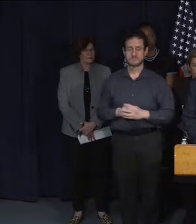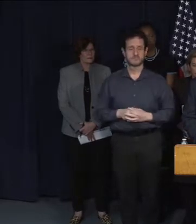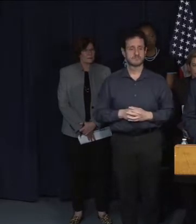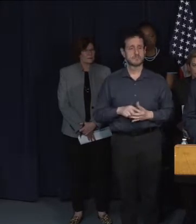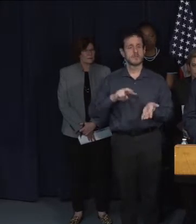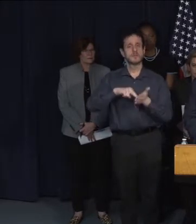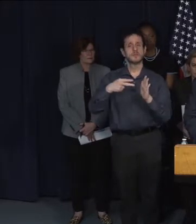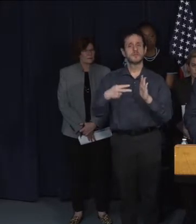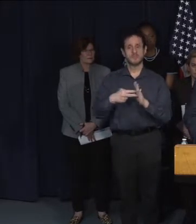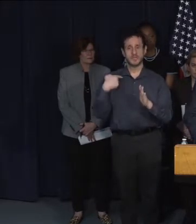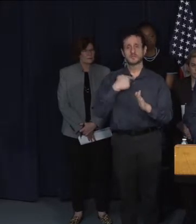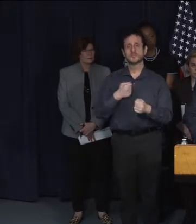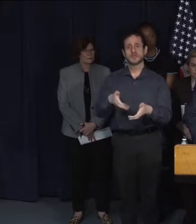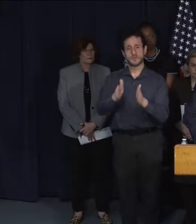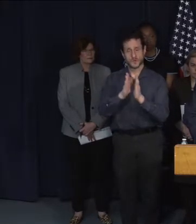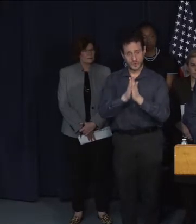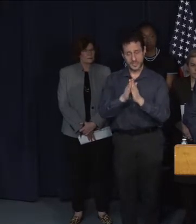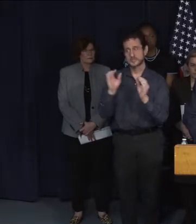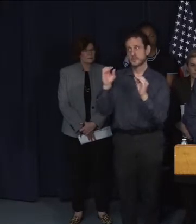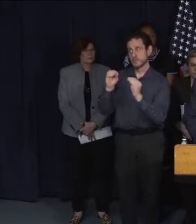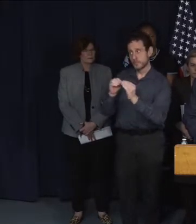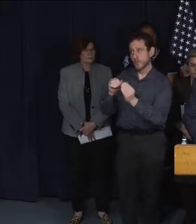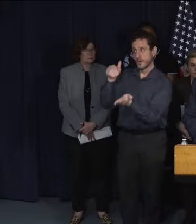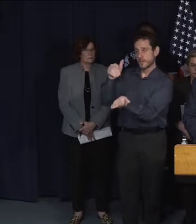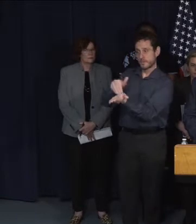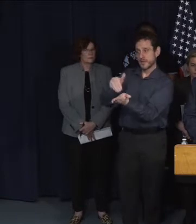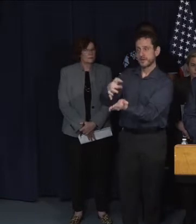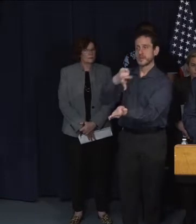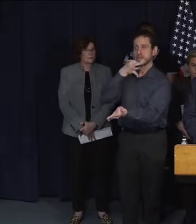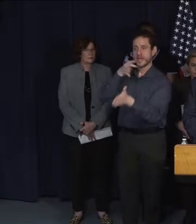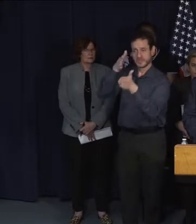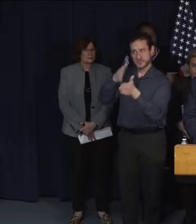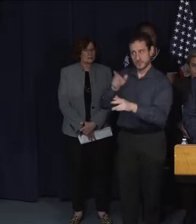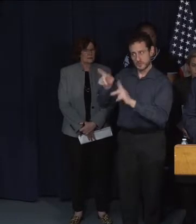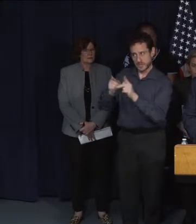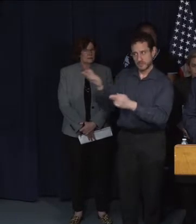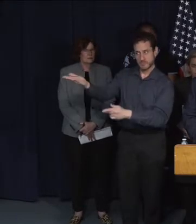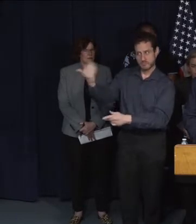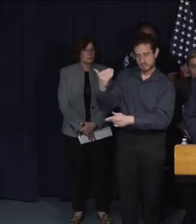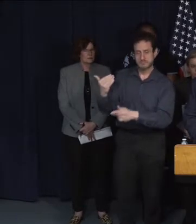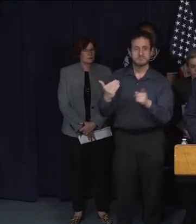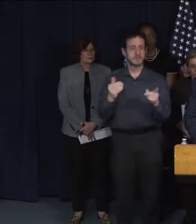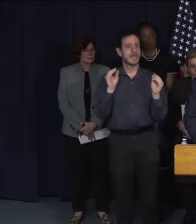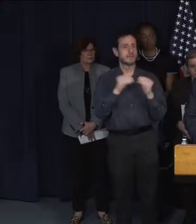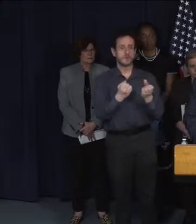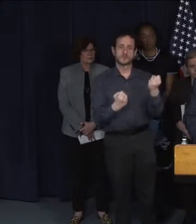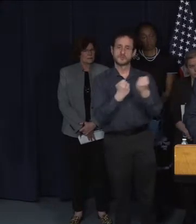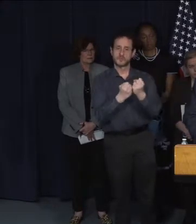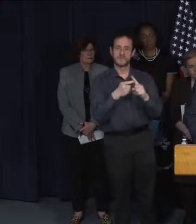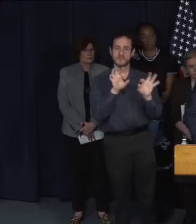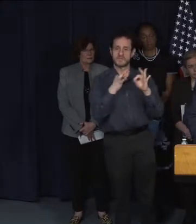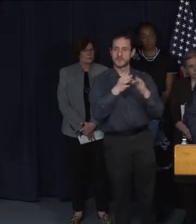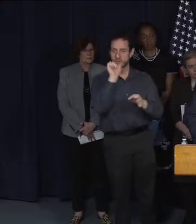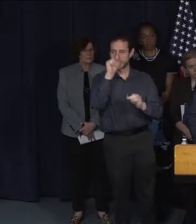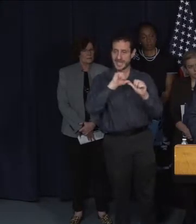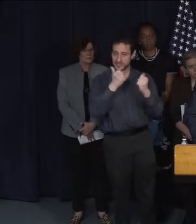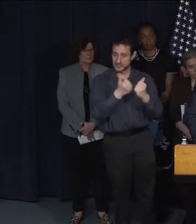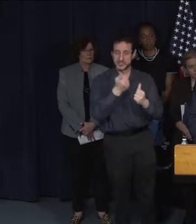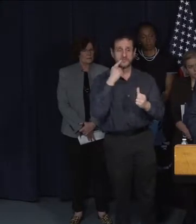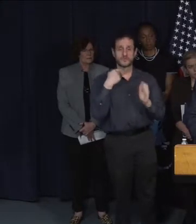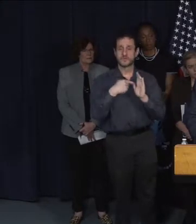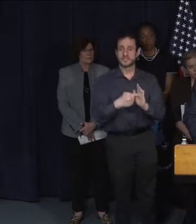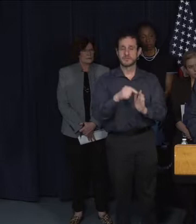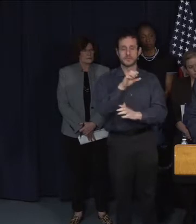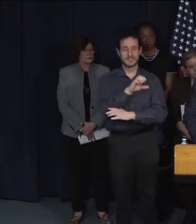allows us to request additional medical experts and on-the-ground support from federal agencies like the CDC